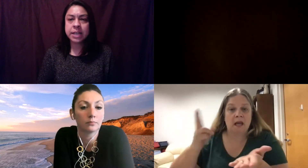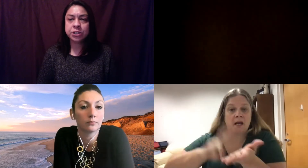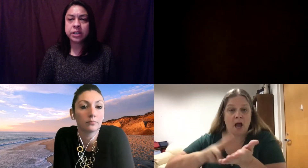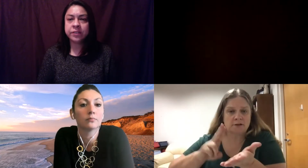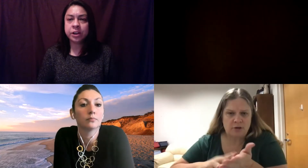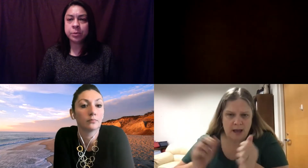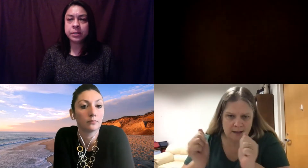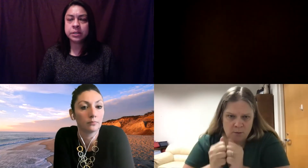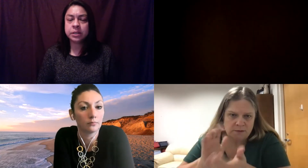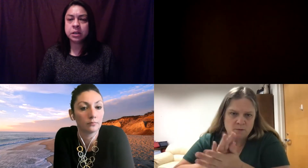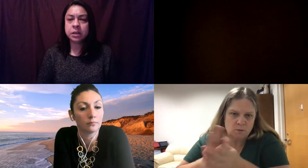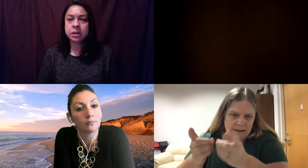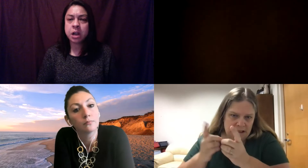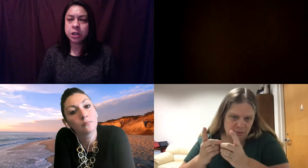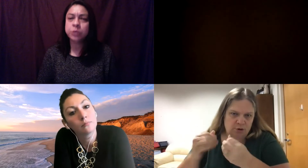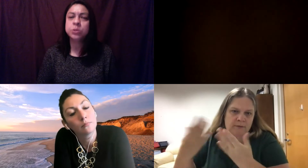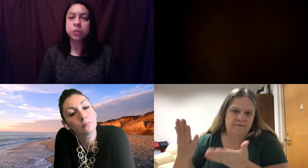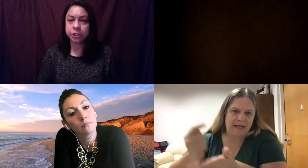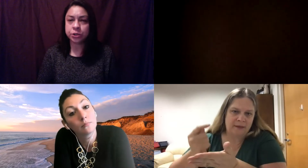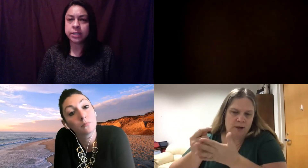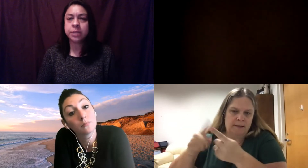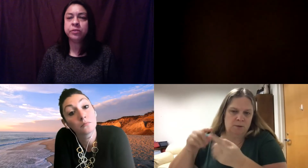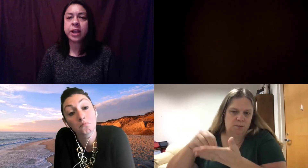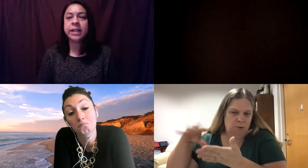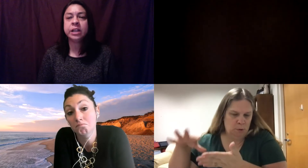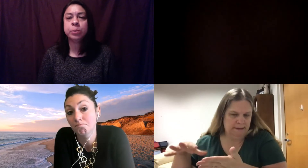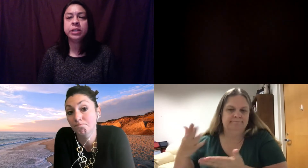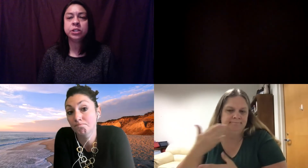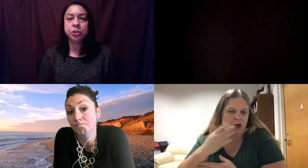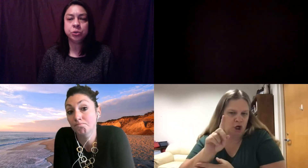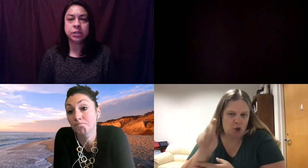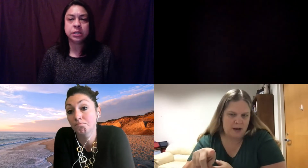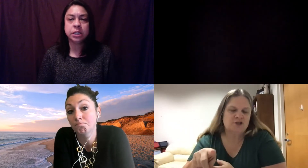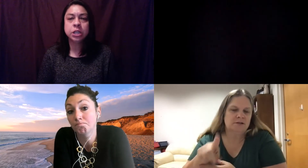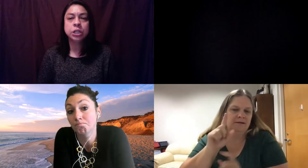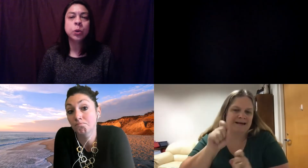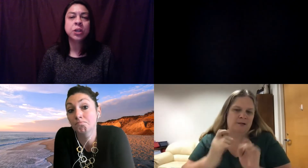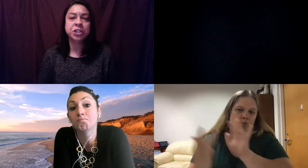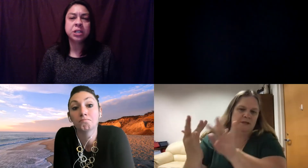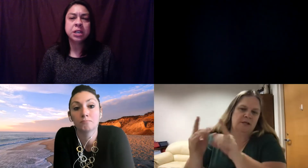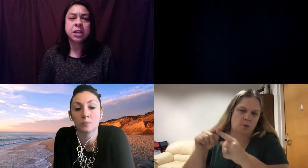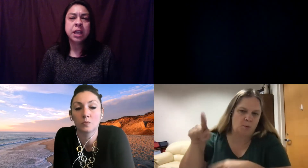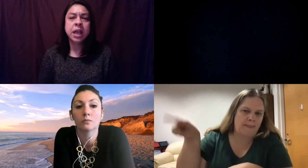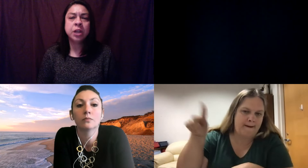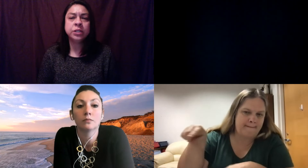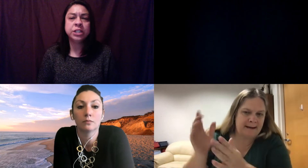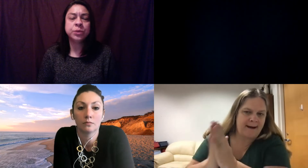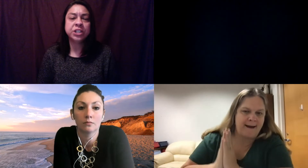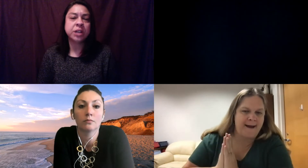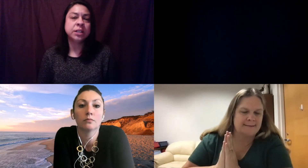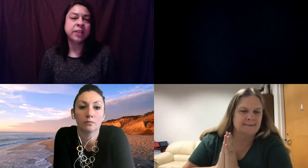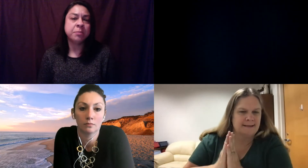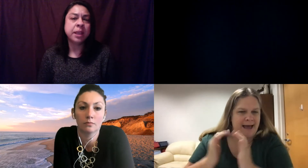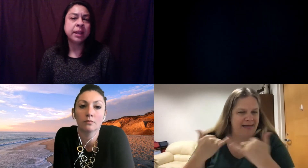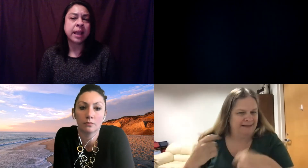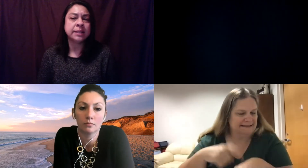Does National Deaf Therapists contract with school districts in providing therapy to students? Good question. You'll need to reach